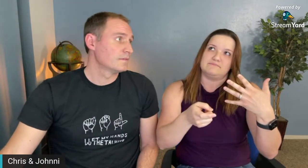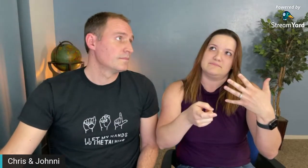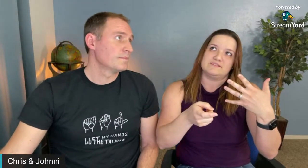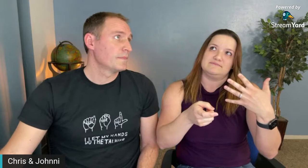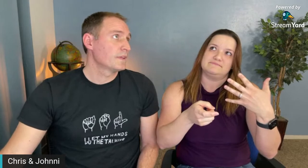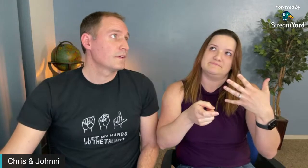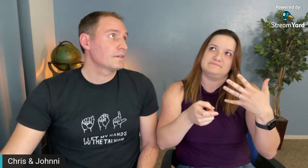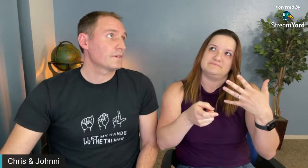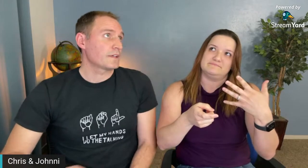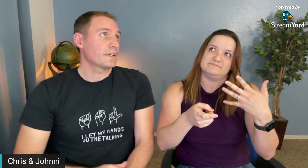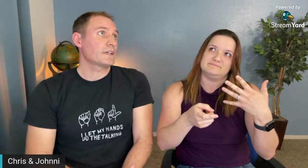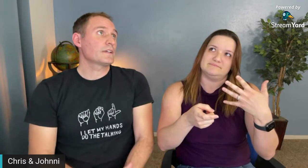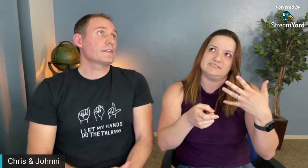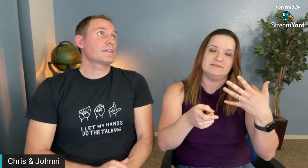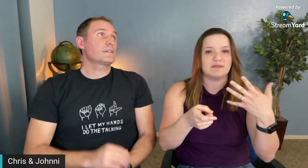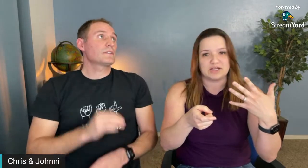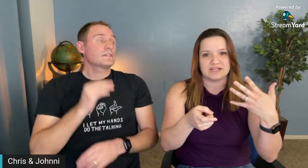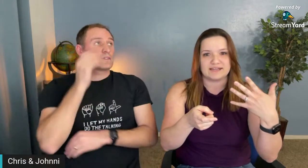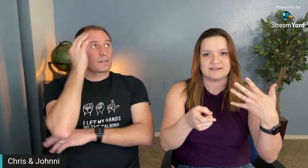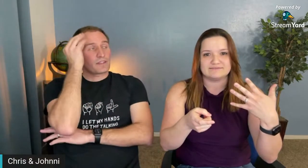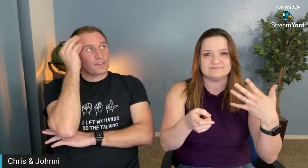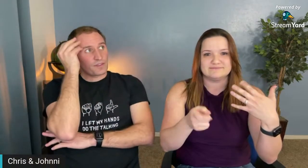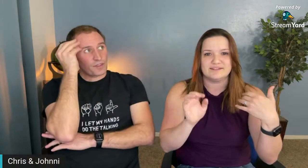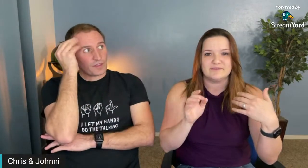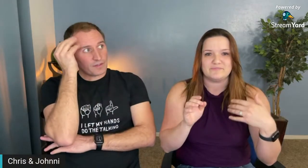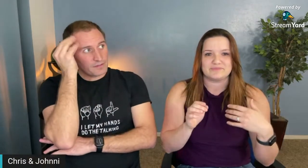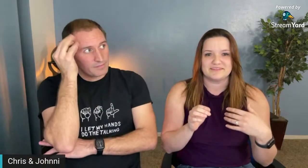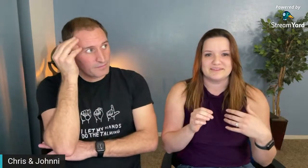names. Okay. Not good at that.